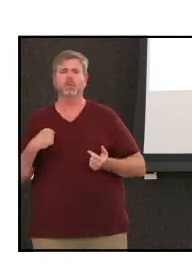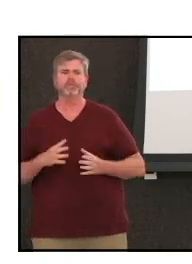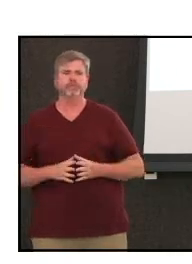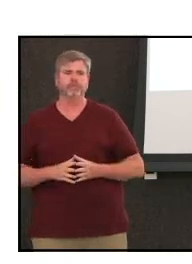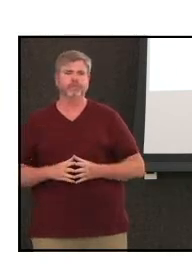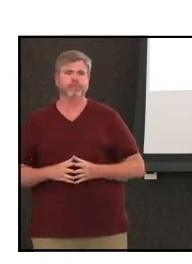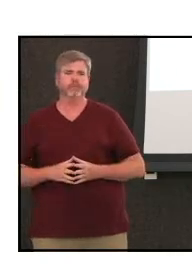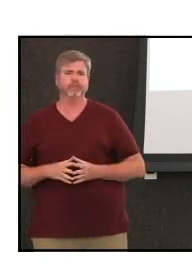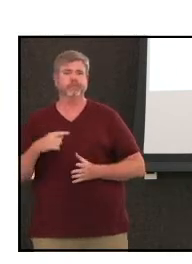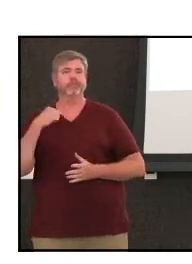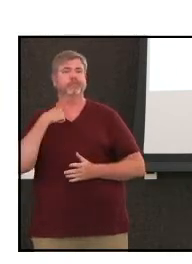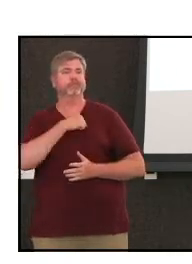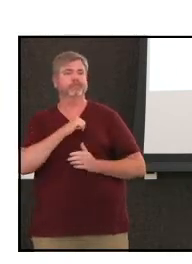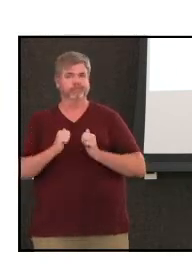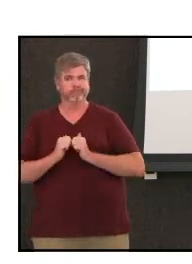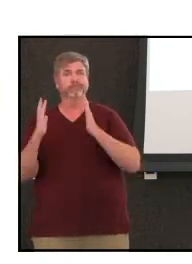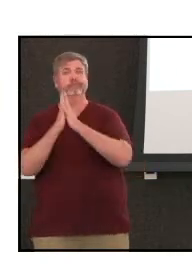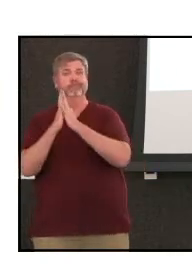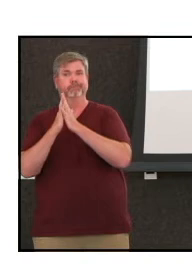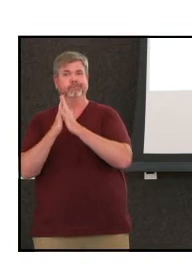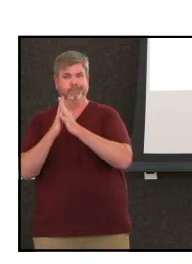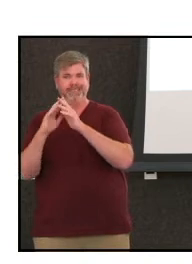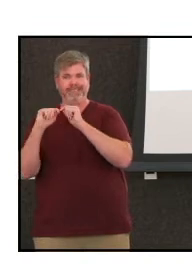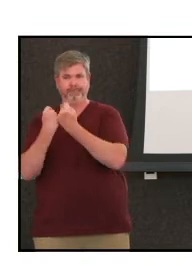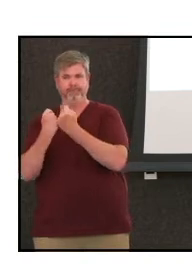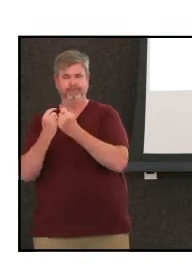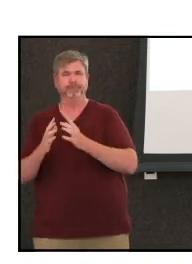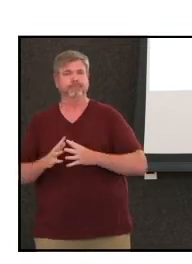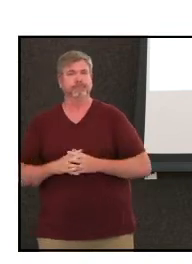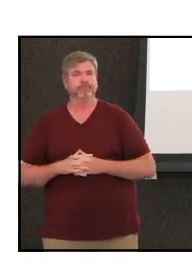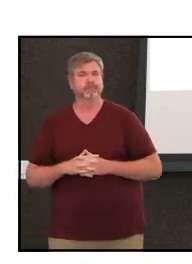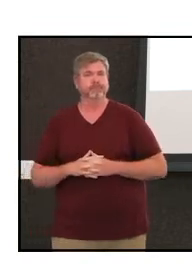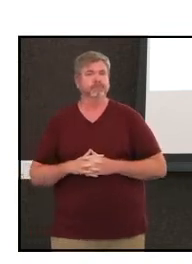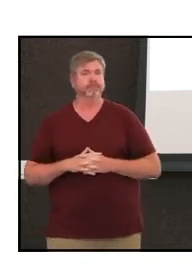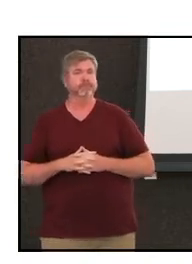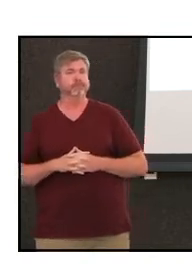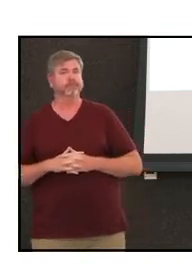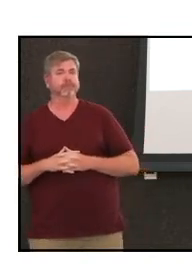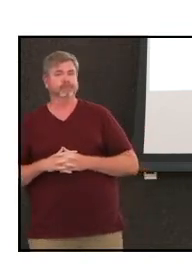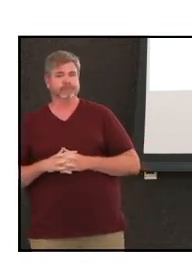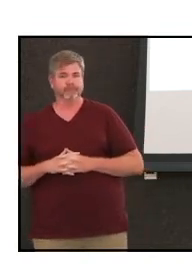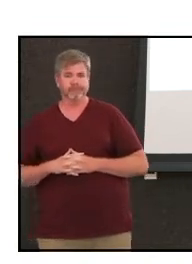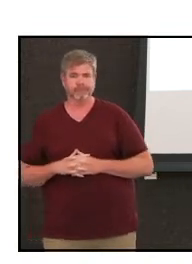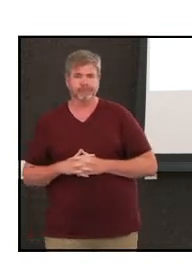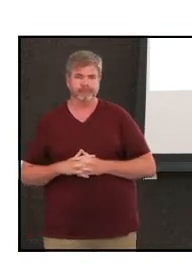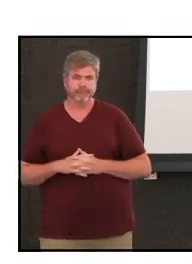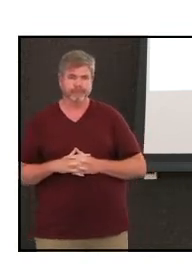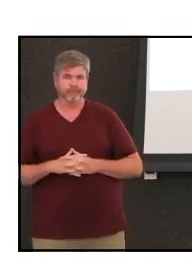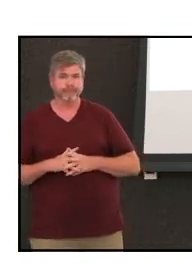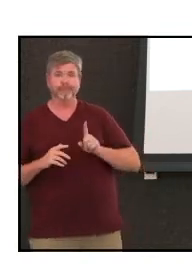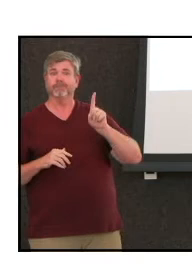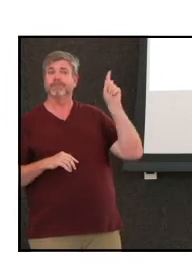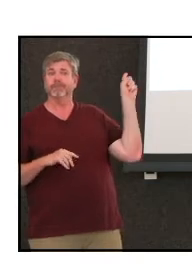supervise. Next. Thank you. So this is sort of an evolution from our prior narcotics unit, and